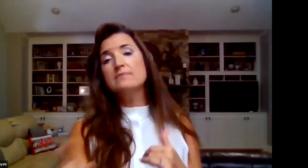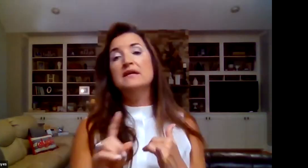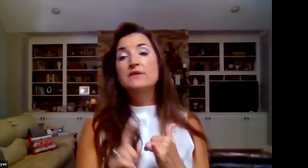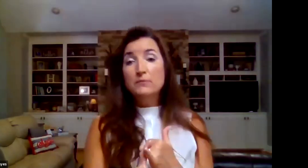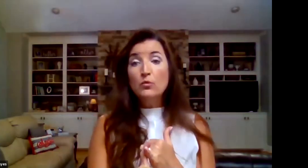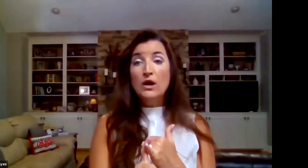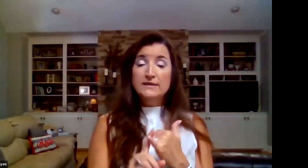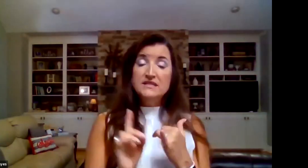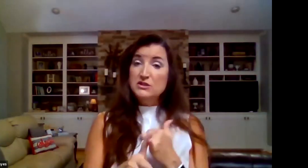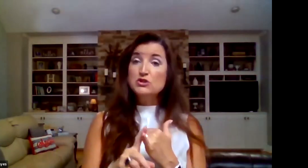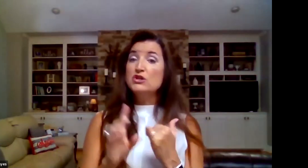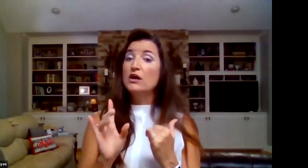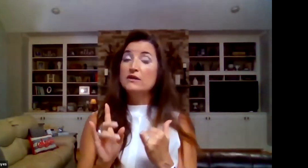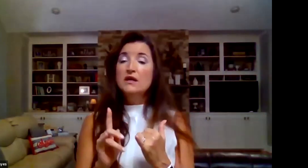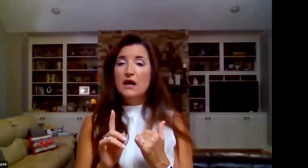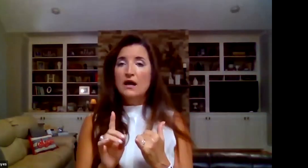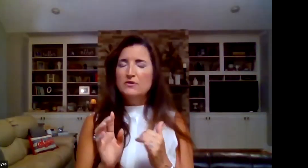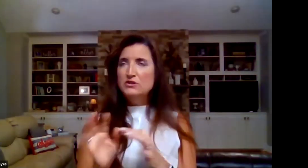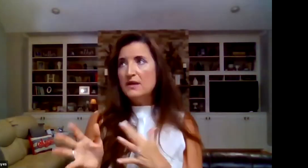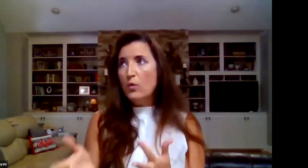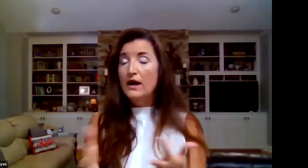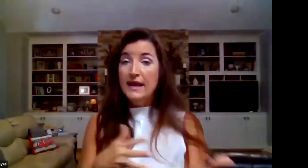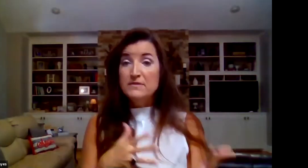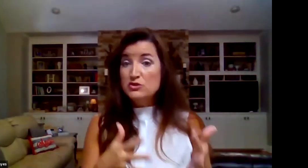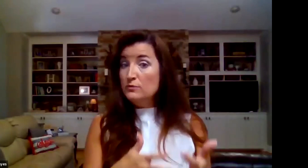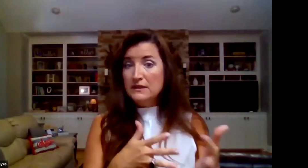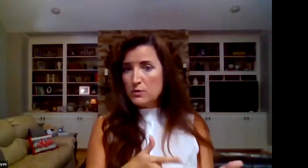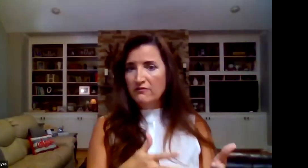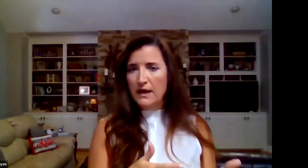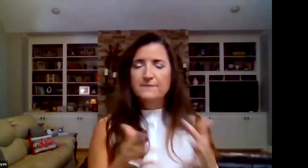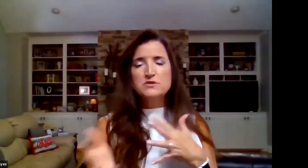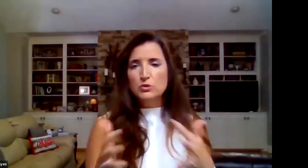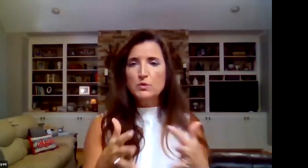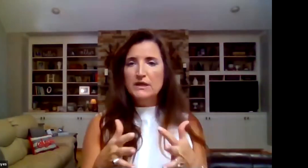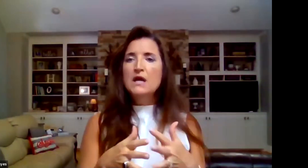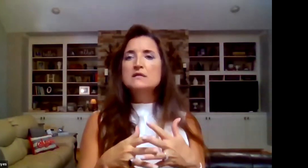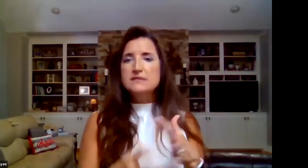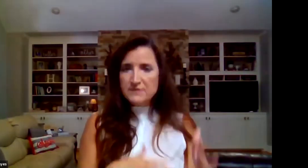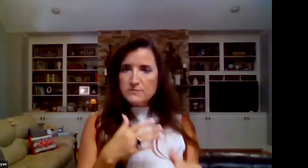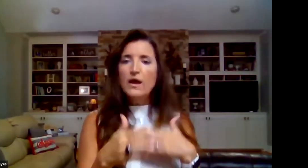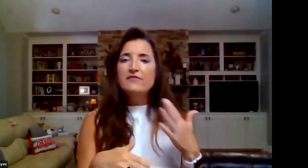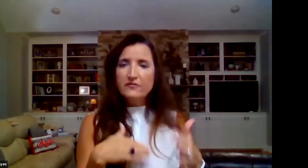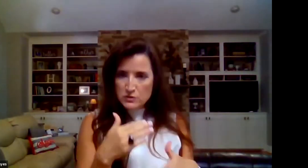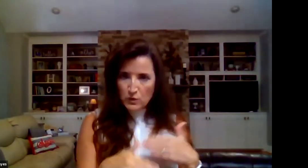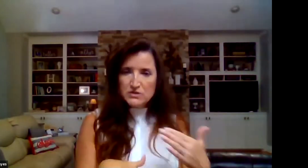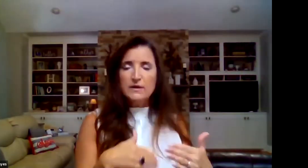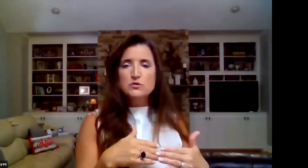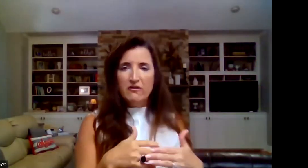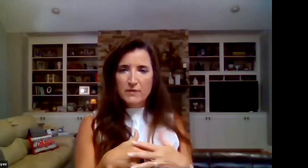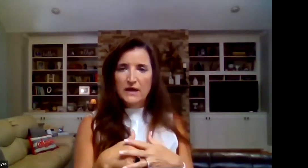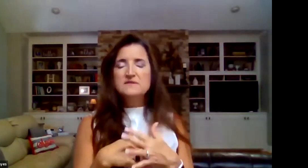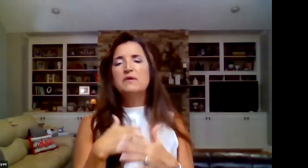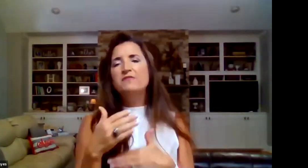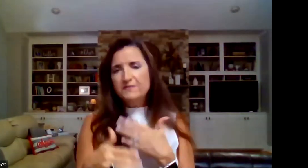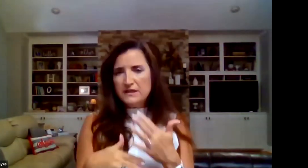I would recommend, number one, teachers start, when you say 1, I'm assuming 12 months. Children sometimes will have their first words